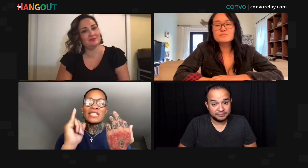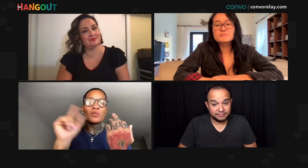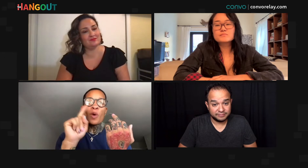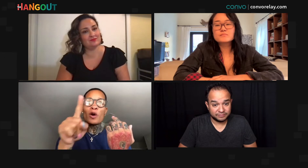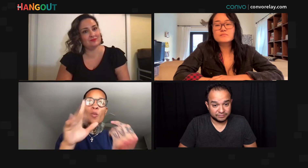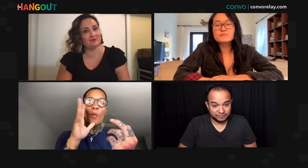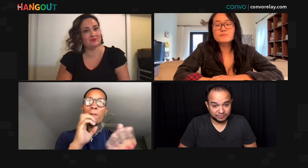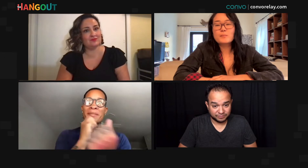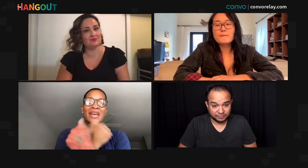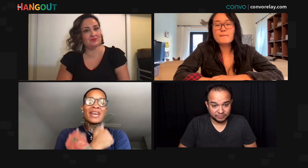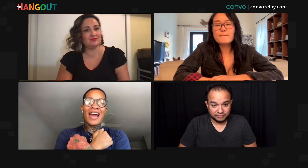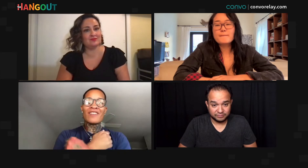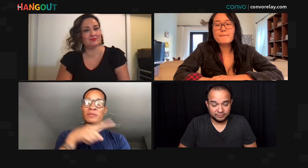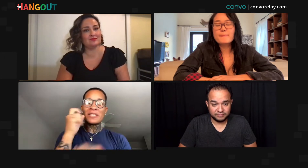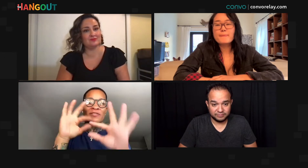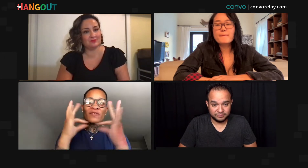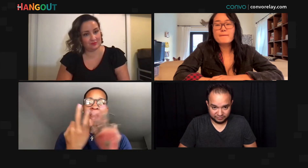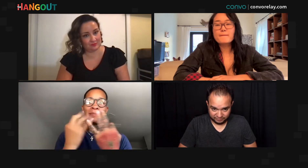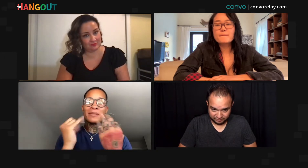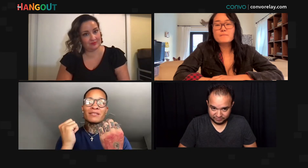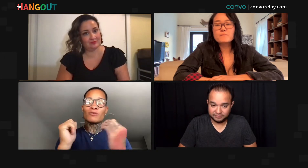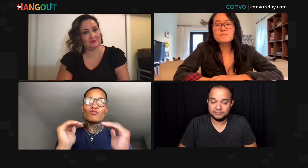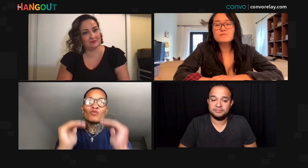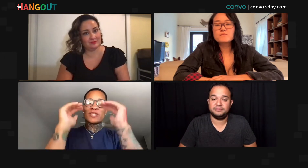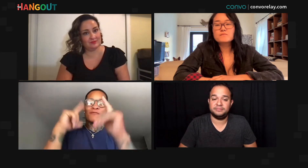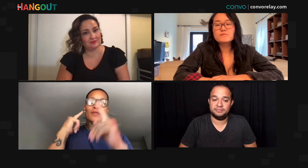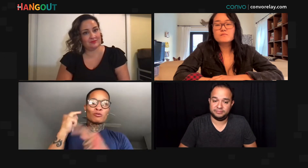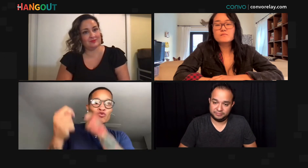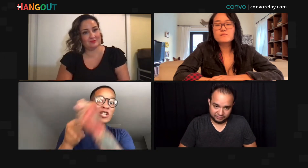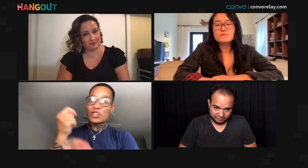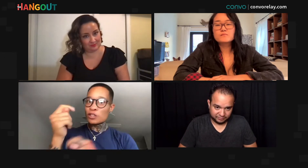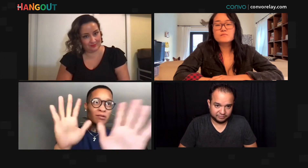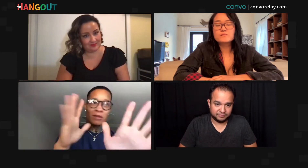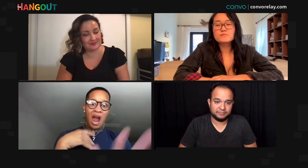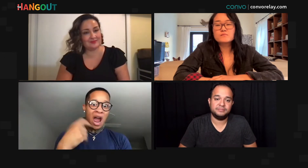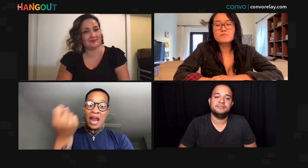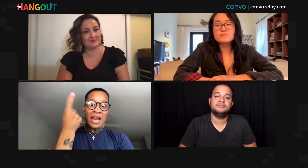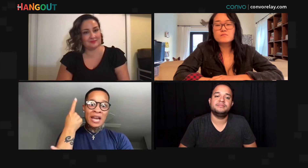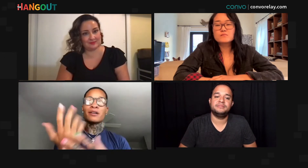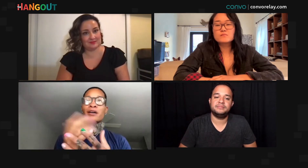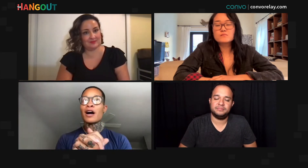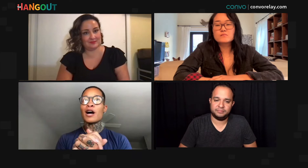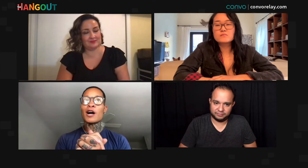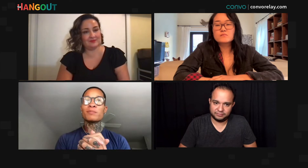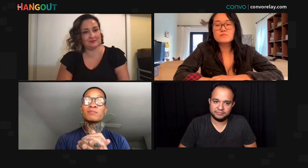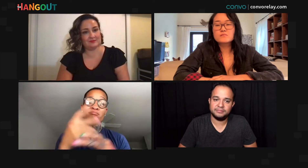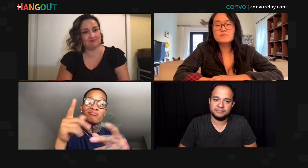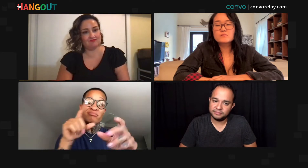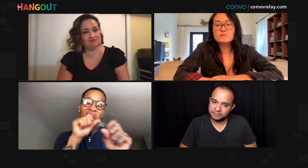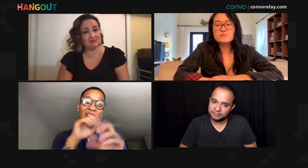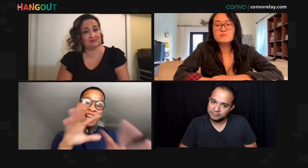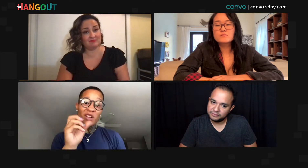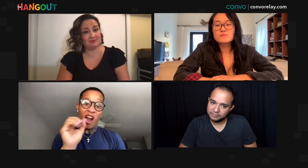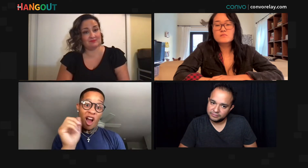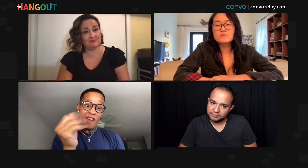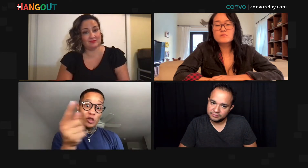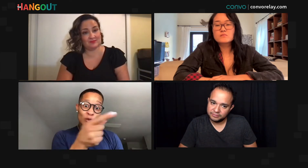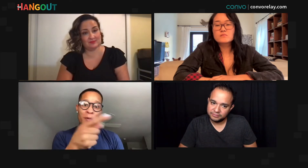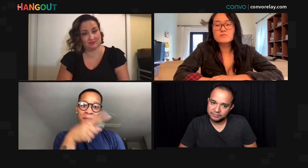Absolutely. Family is where you're going to be loved because family, of course, they learn everything